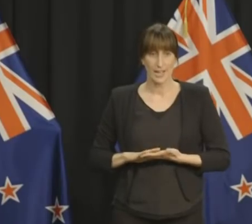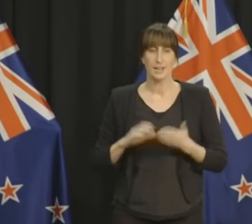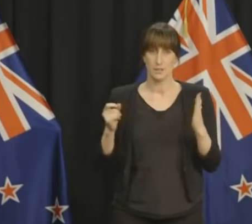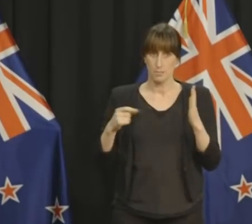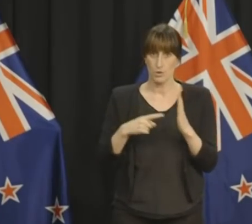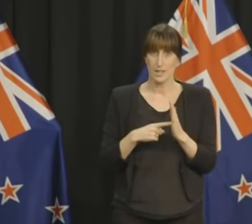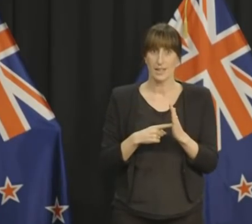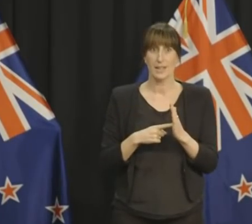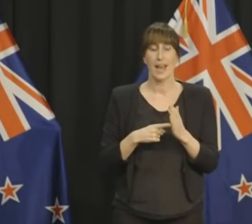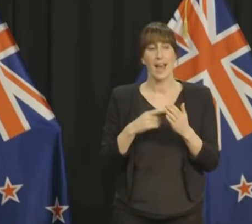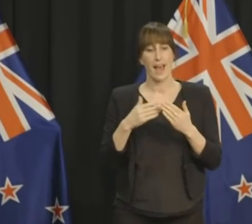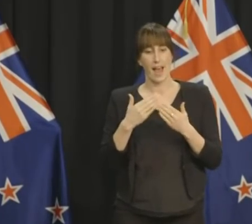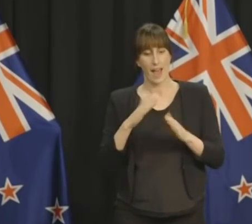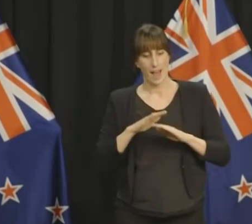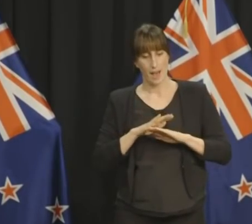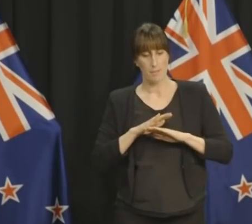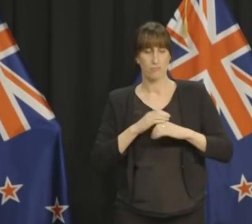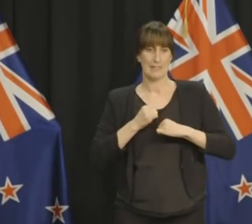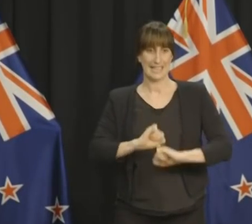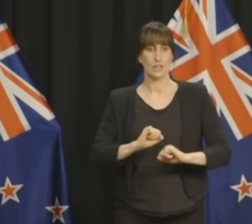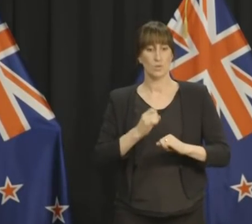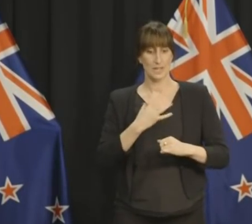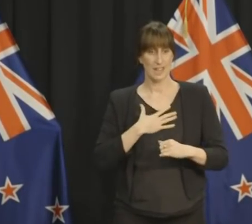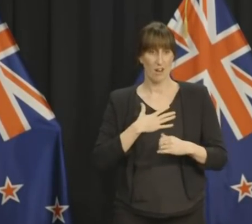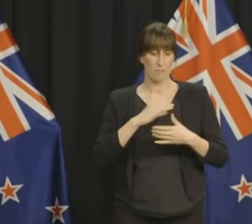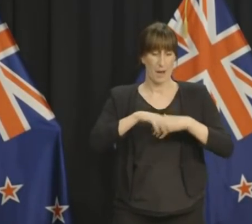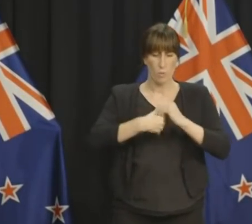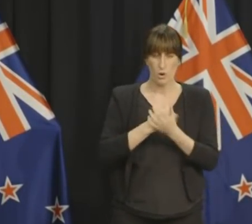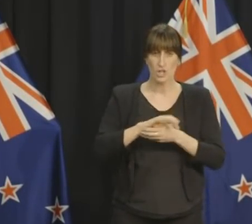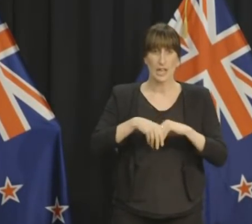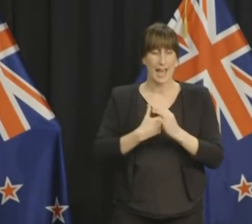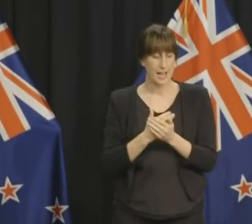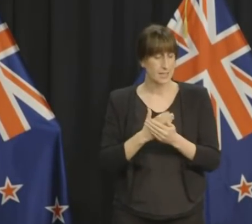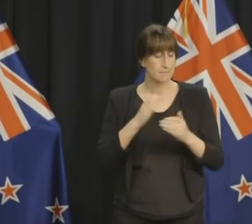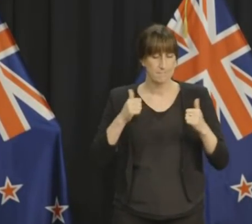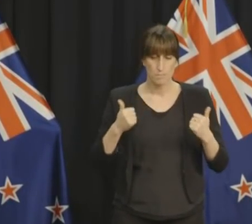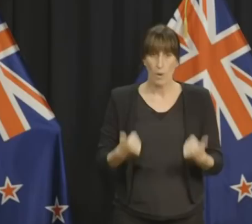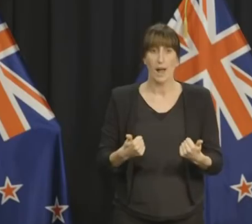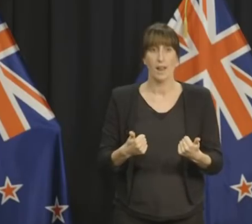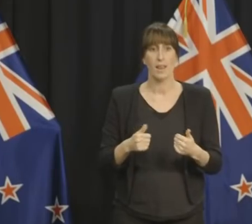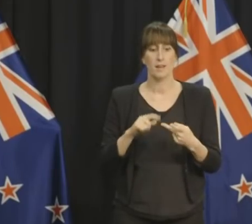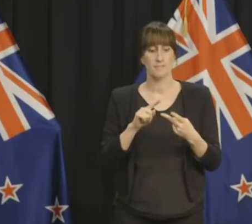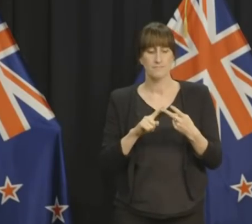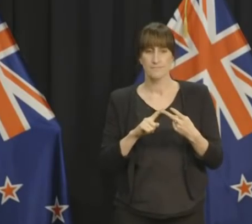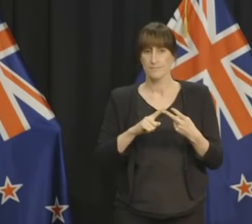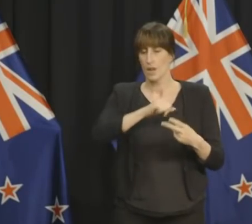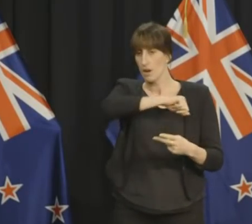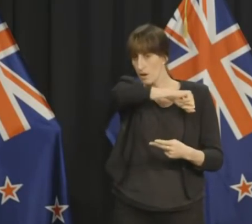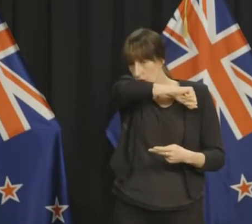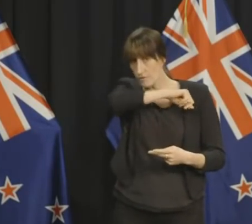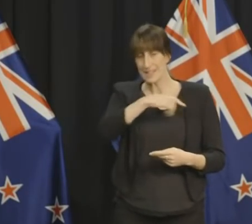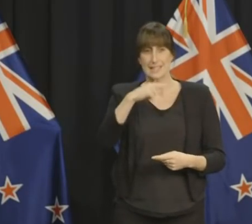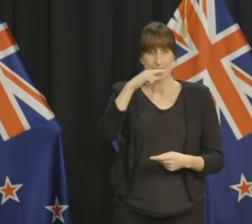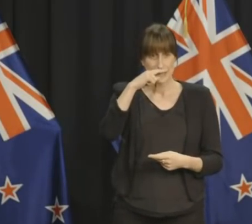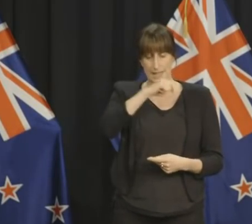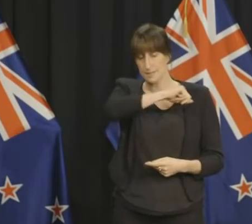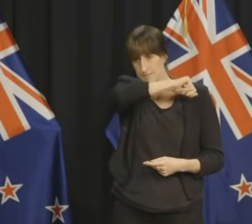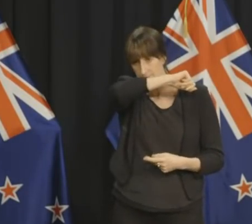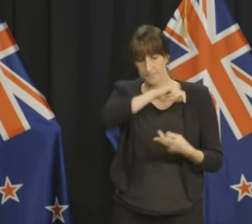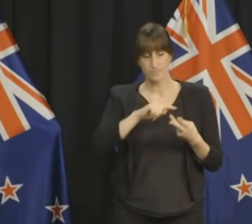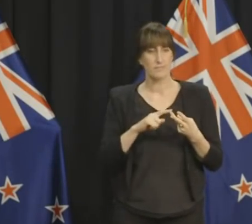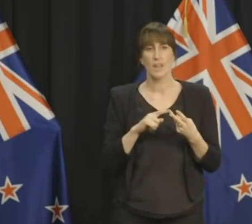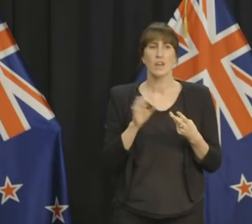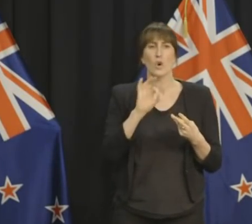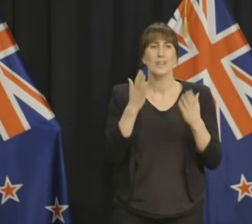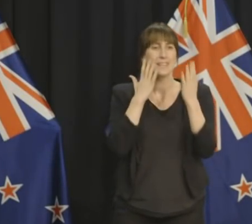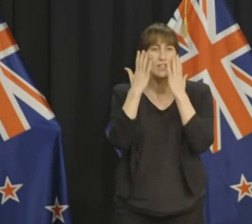other from the spread of the disease, include washing your hands thoroughly, coughing and sneezing into your elbow, not touching your face, and